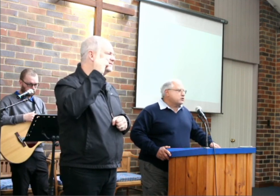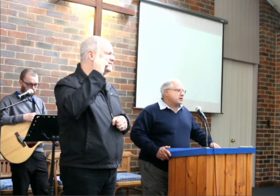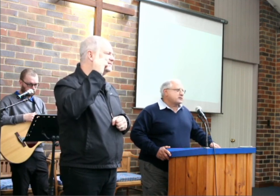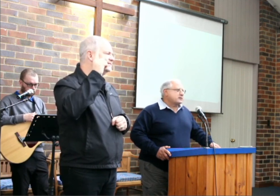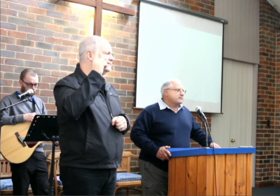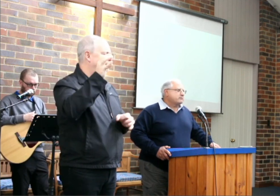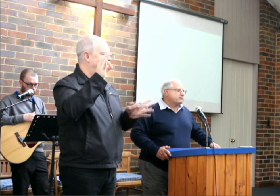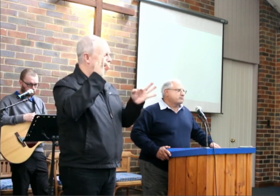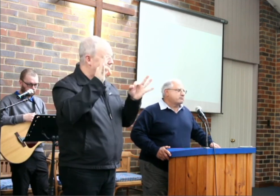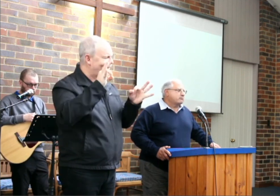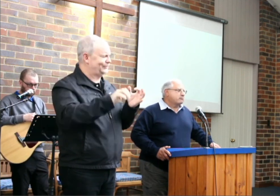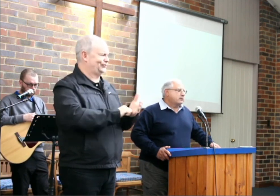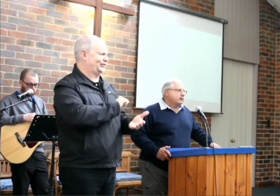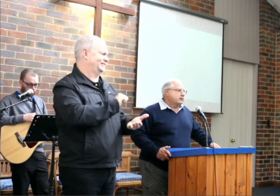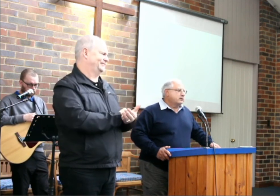perfectly just.